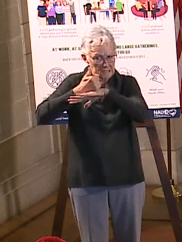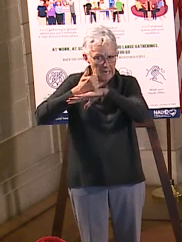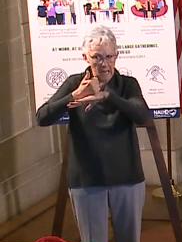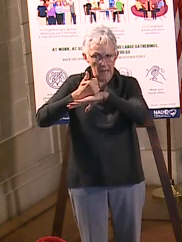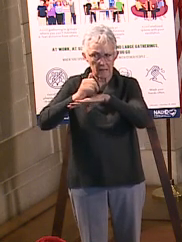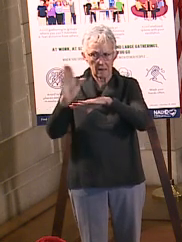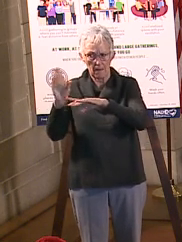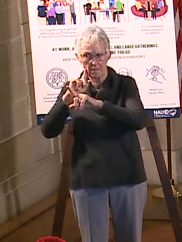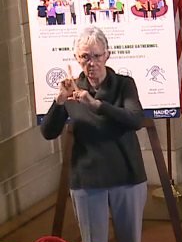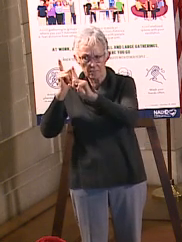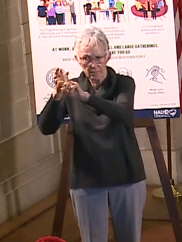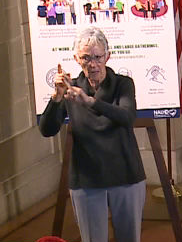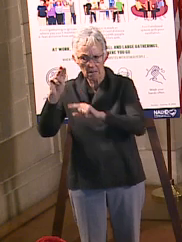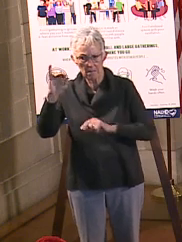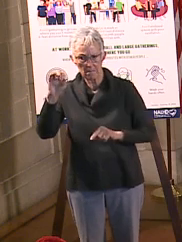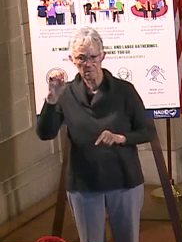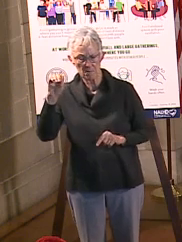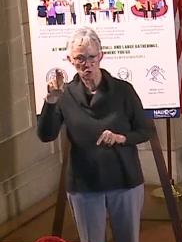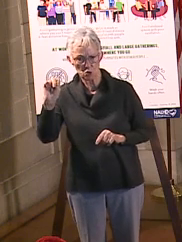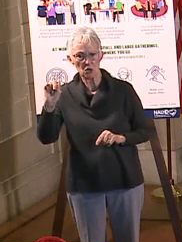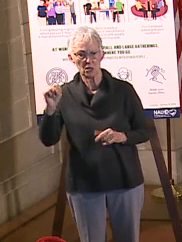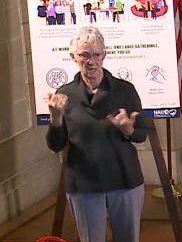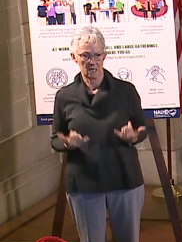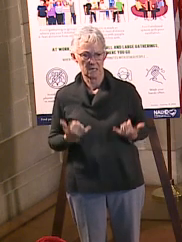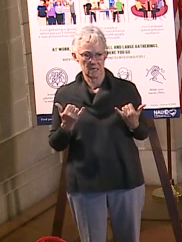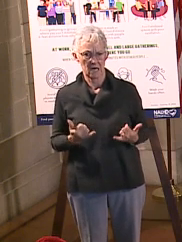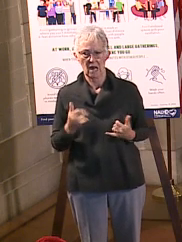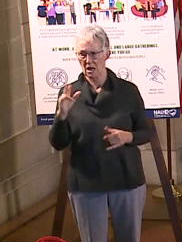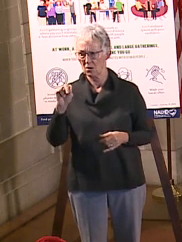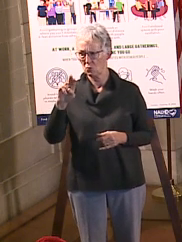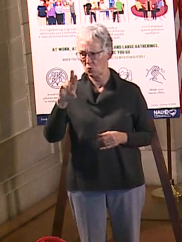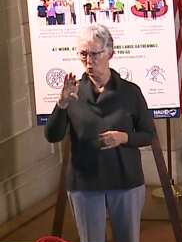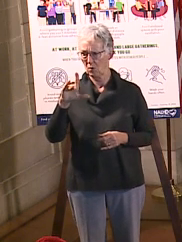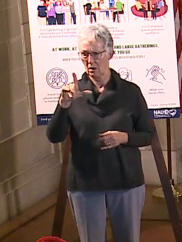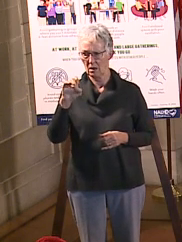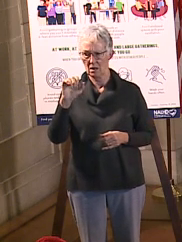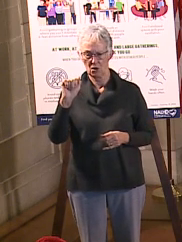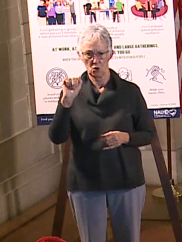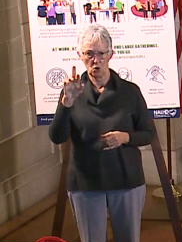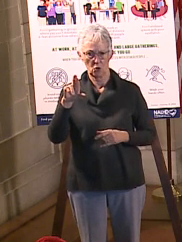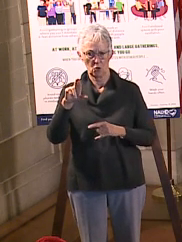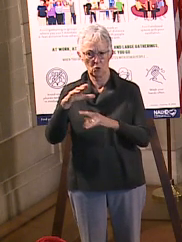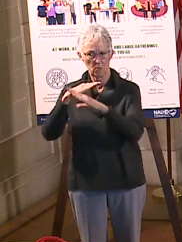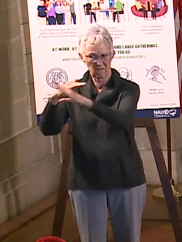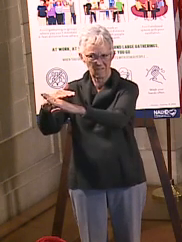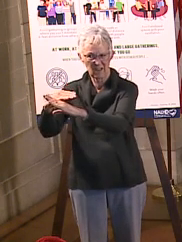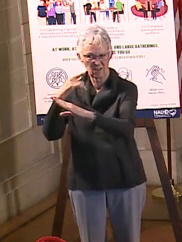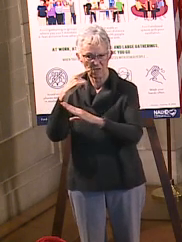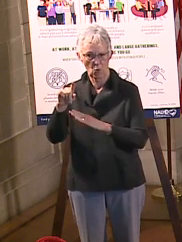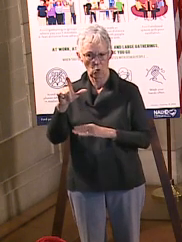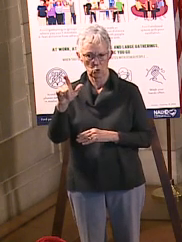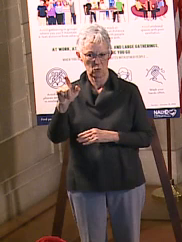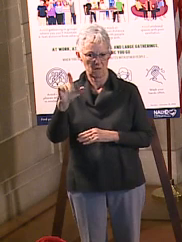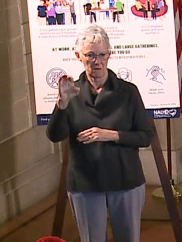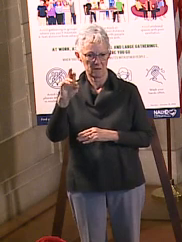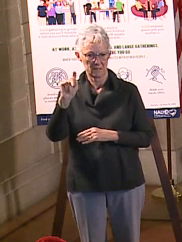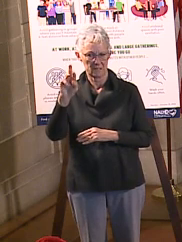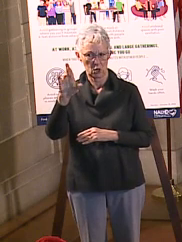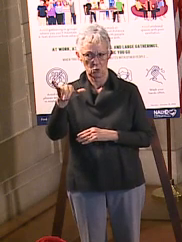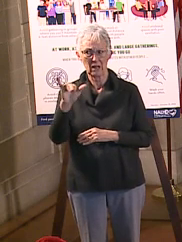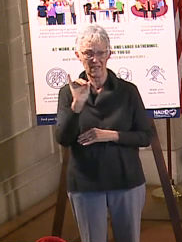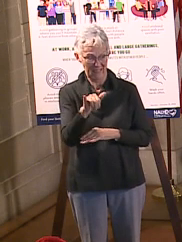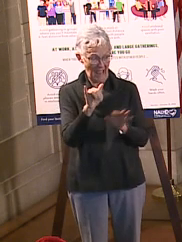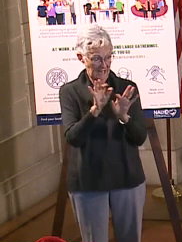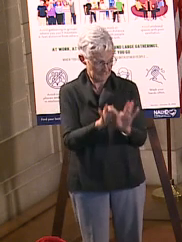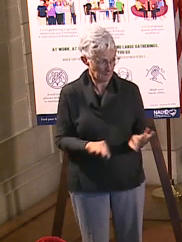less from counter weapons of mass destruction to now into the nuclear deterrence for the 21st century. I mean, this is significant. And U.S.